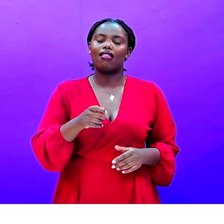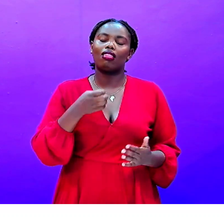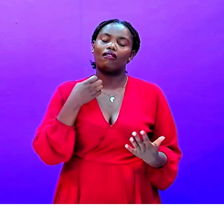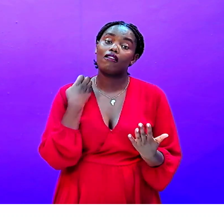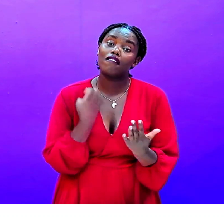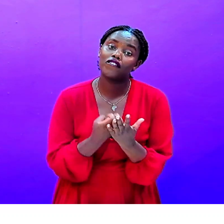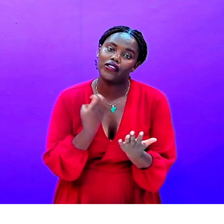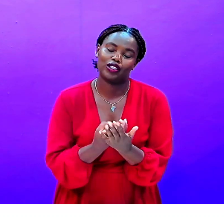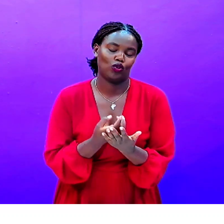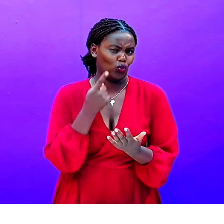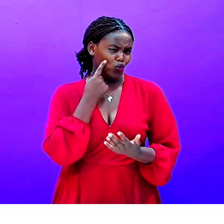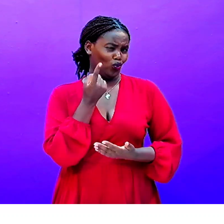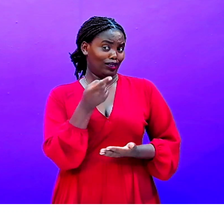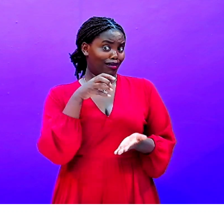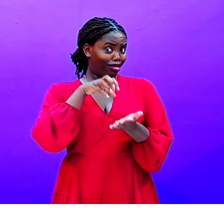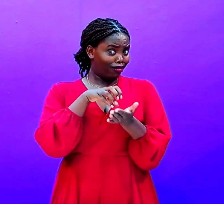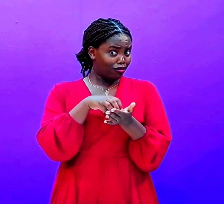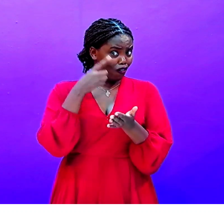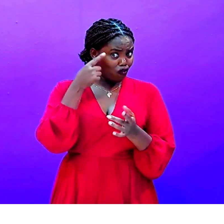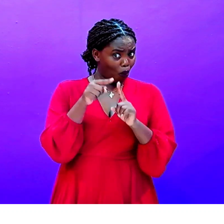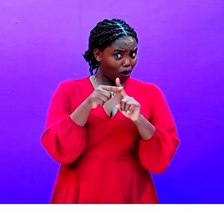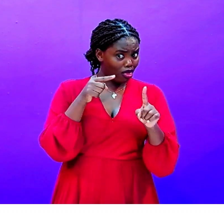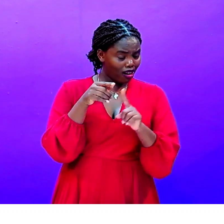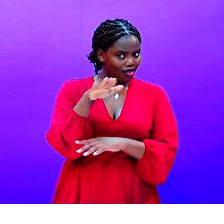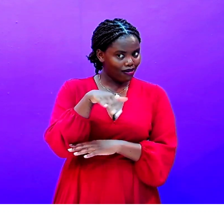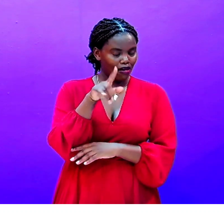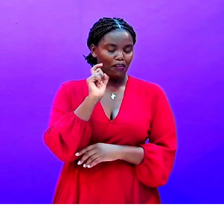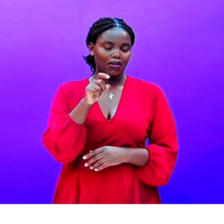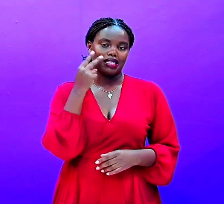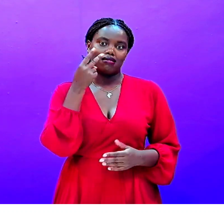strict legal threshold.